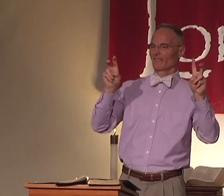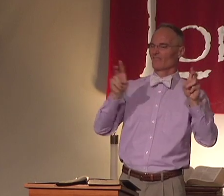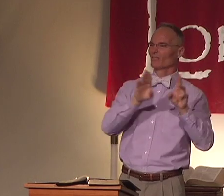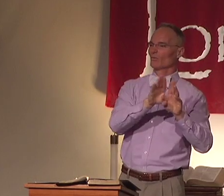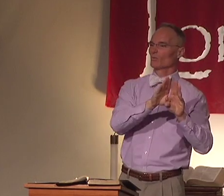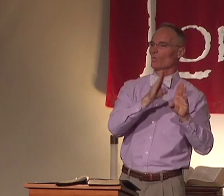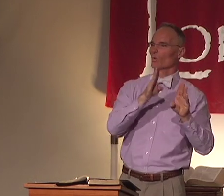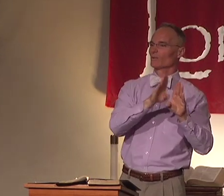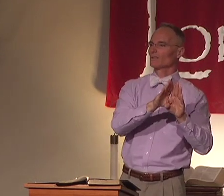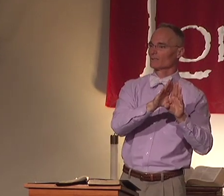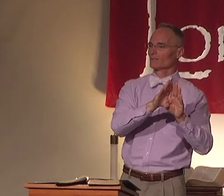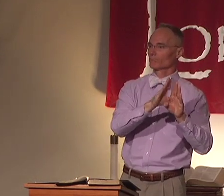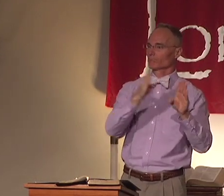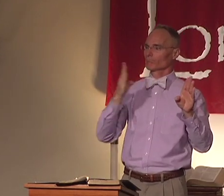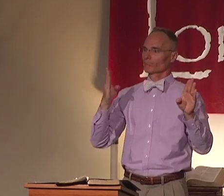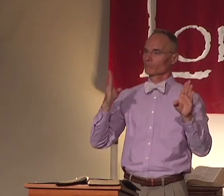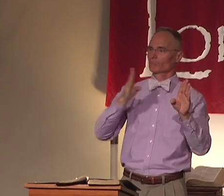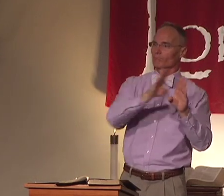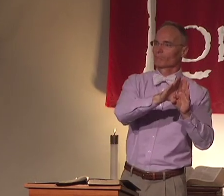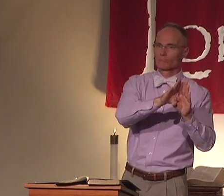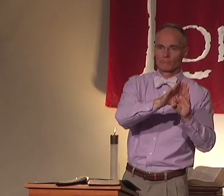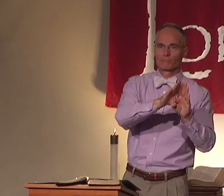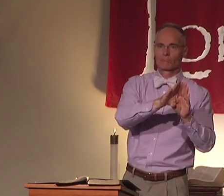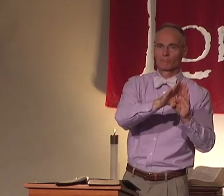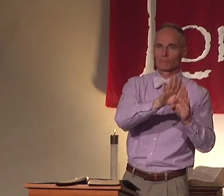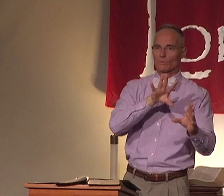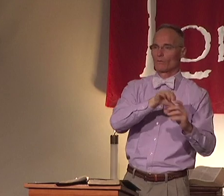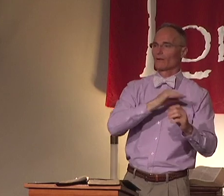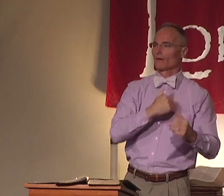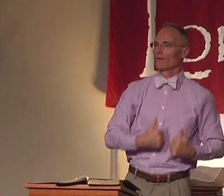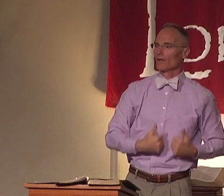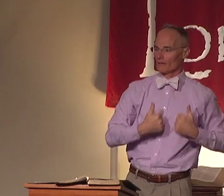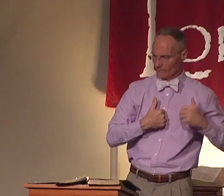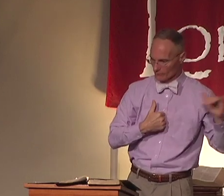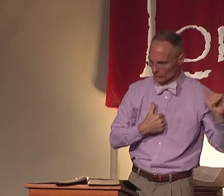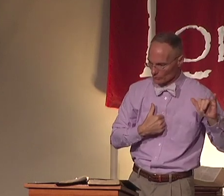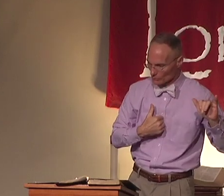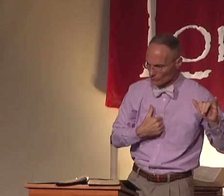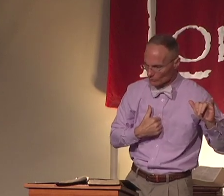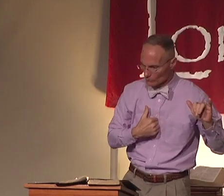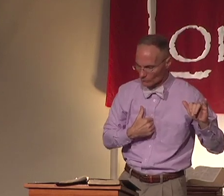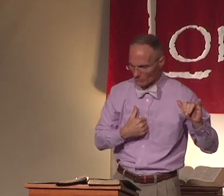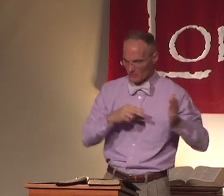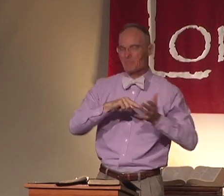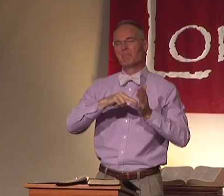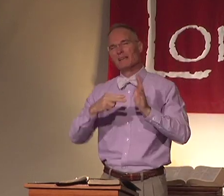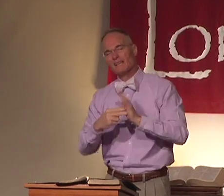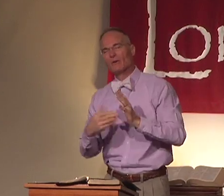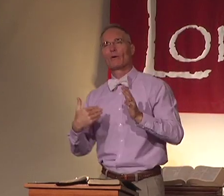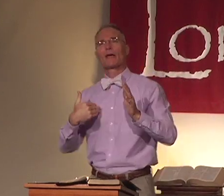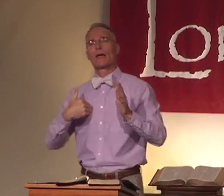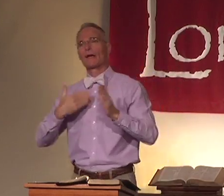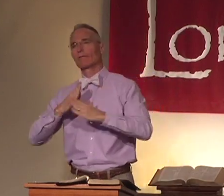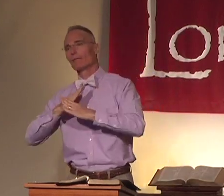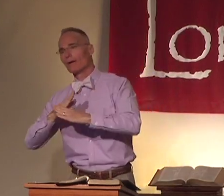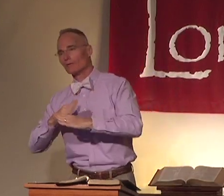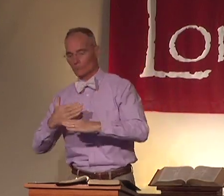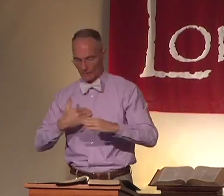often we have doors that are closed within our lives. We have that too, which means we